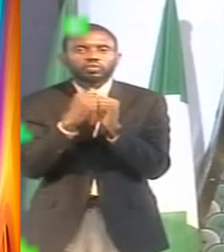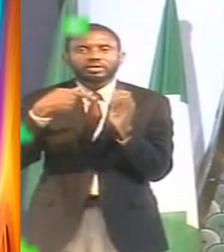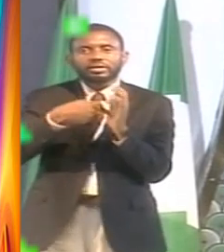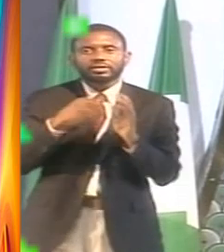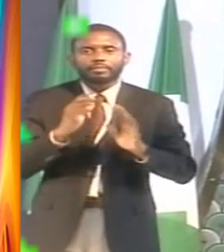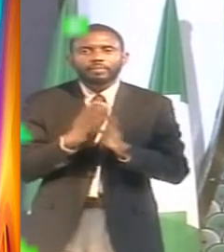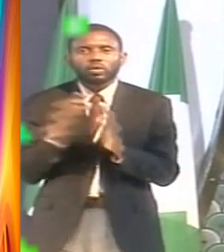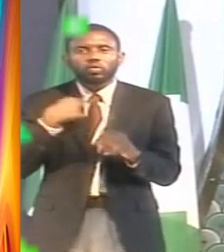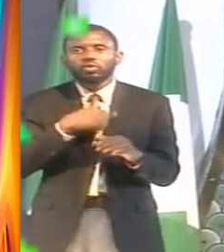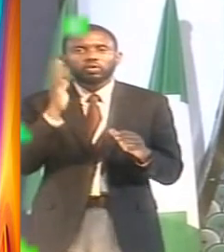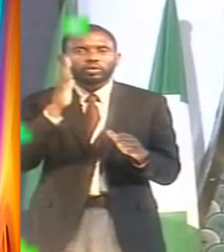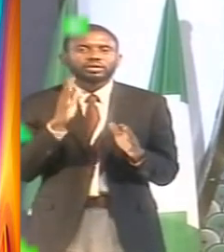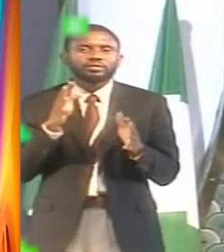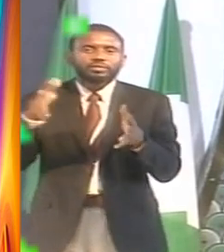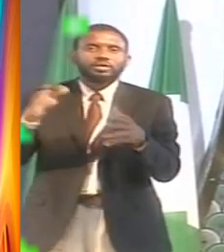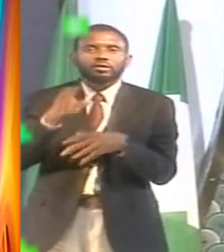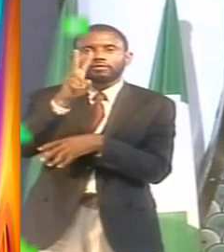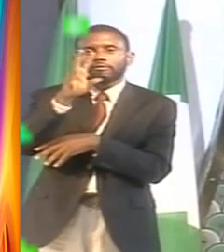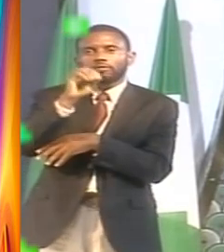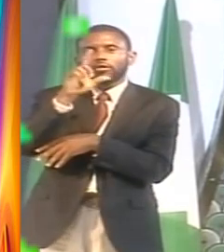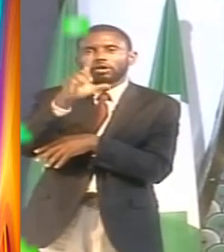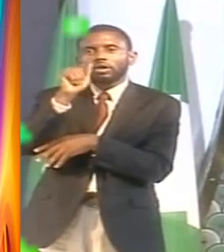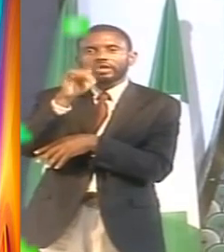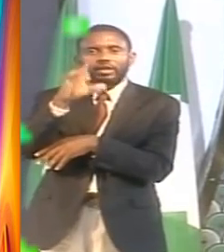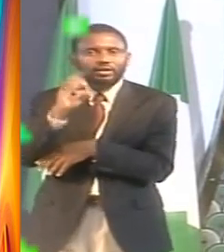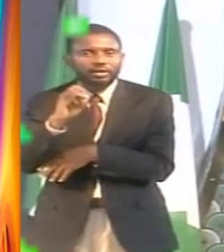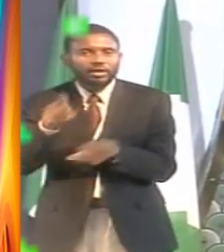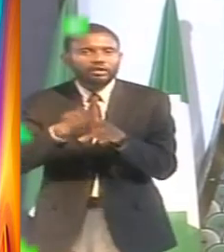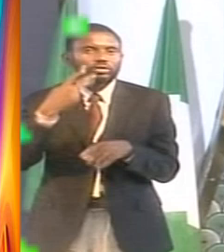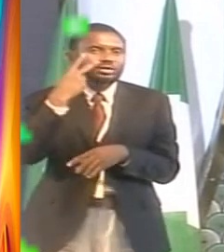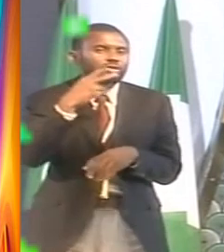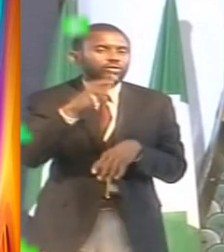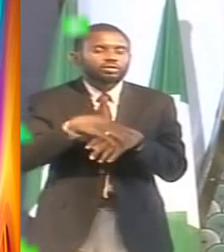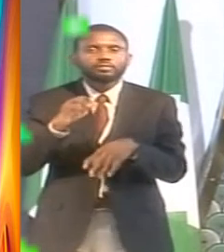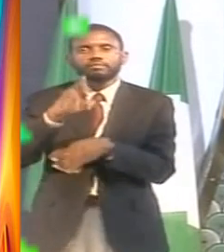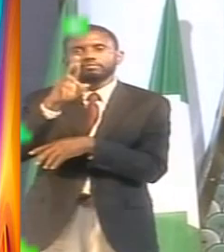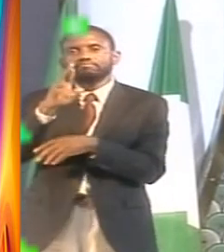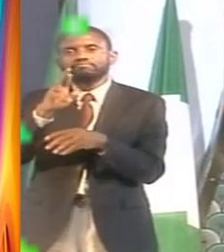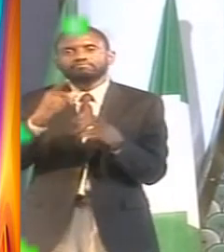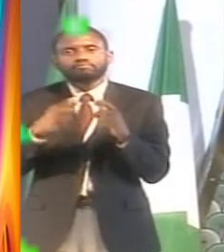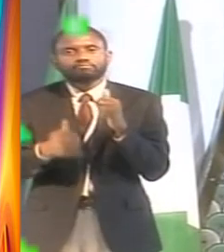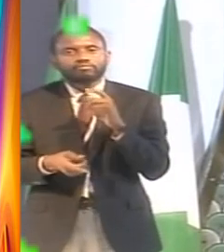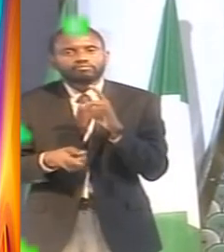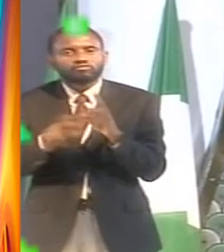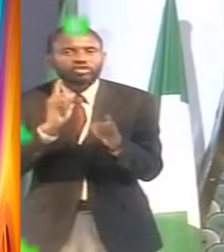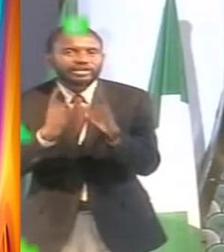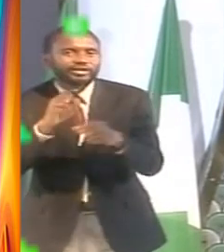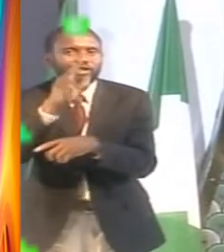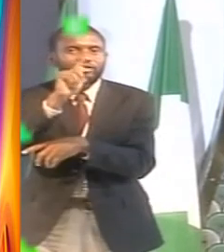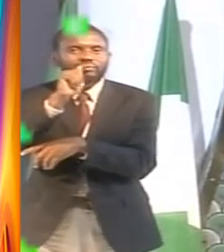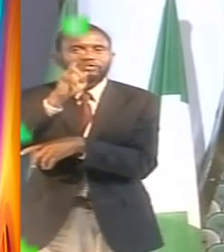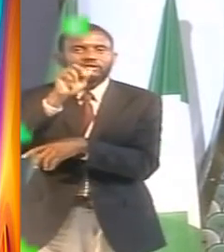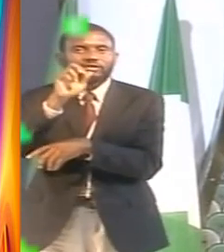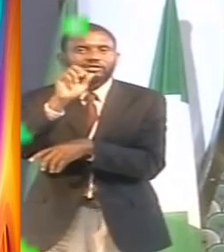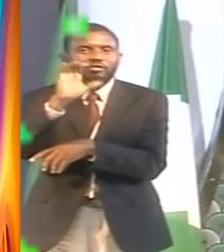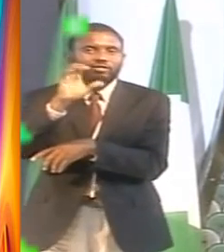remain volatile. And as you see on a racetrack, everybody stands or kneels